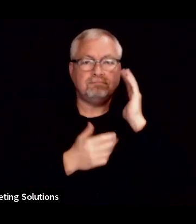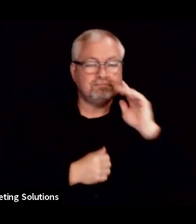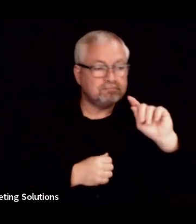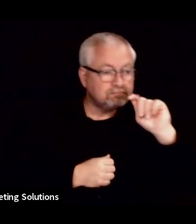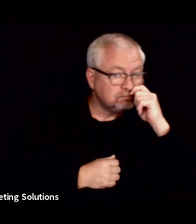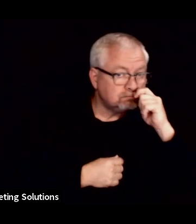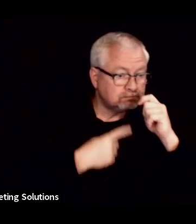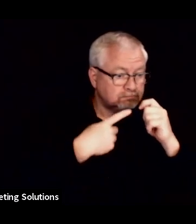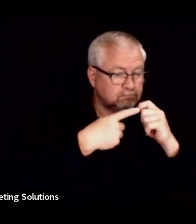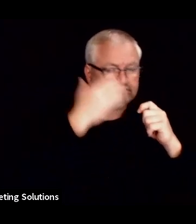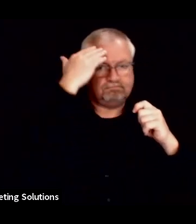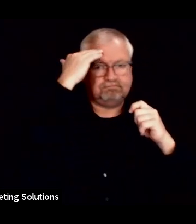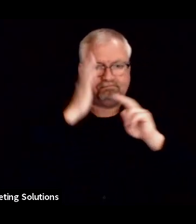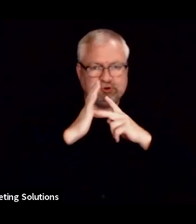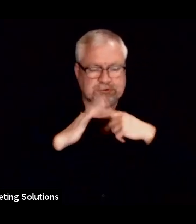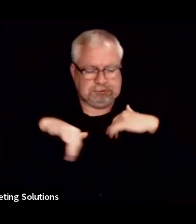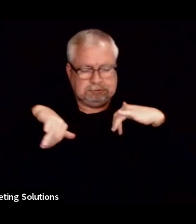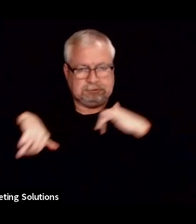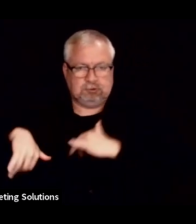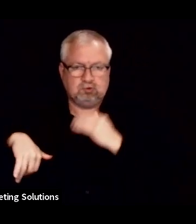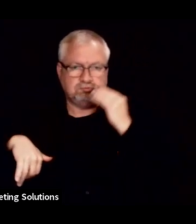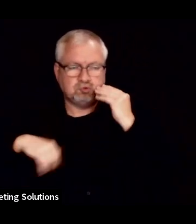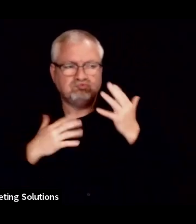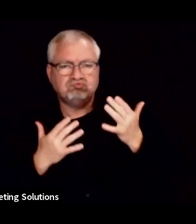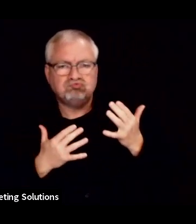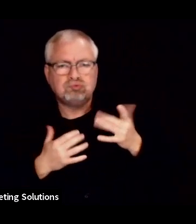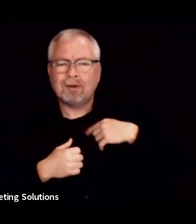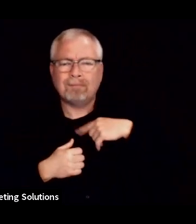we just do not circulate in the community when we're ill.